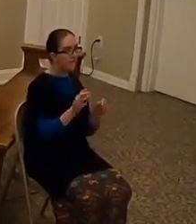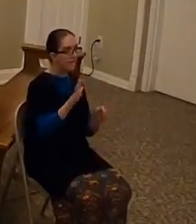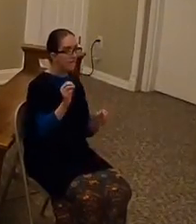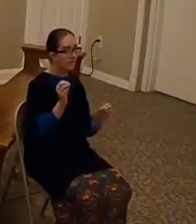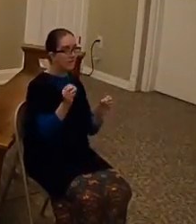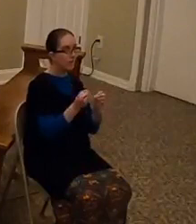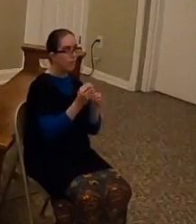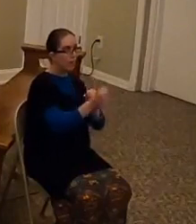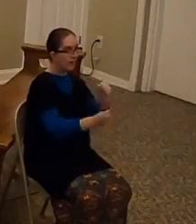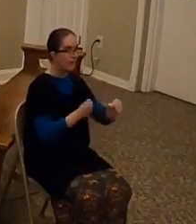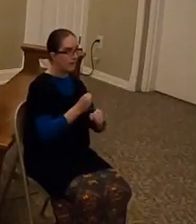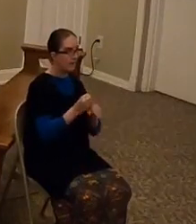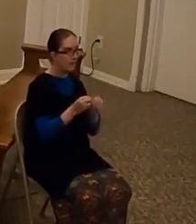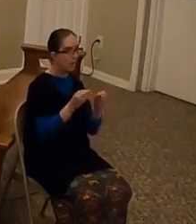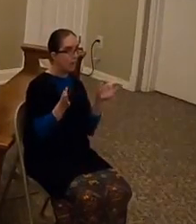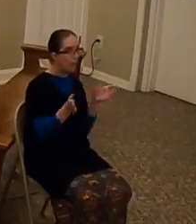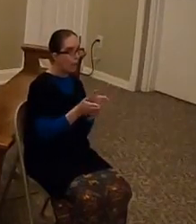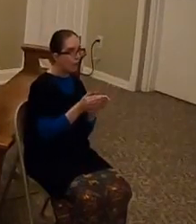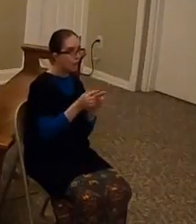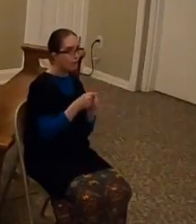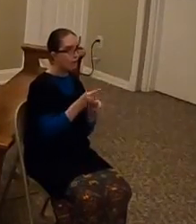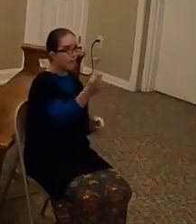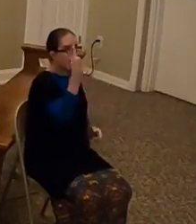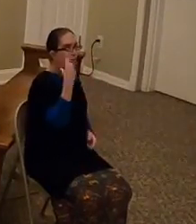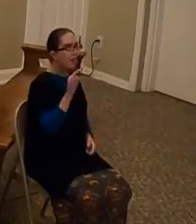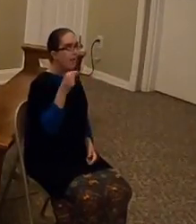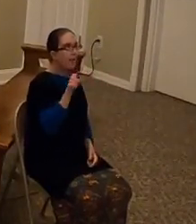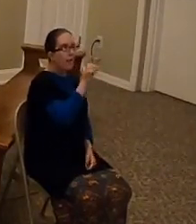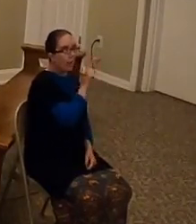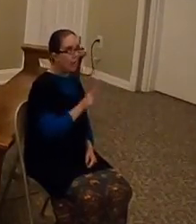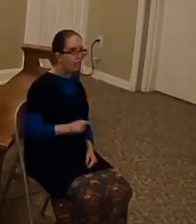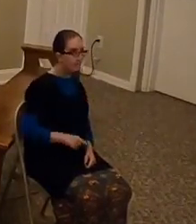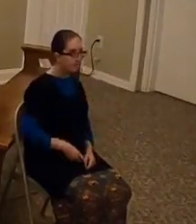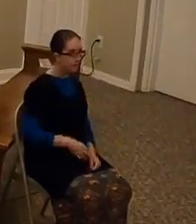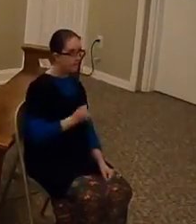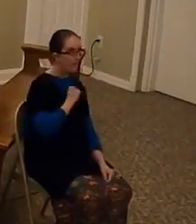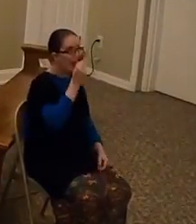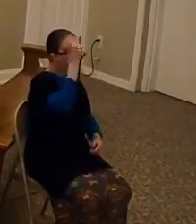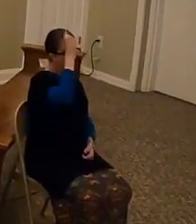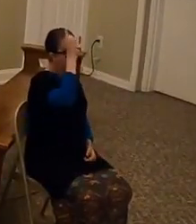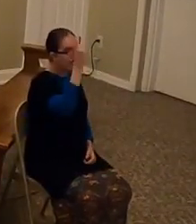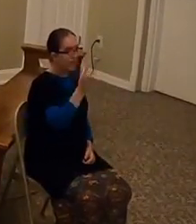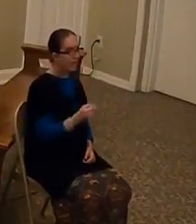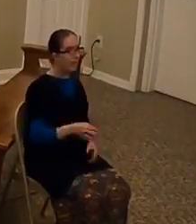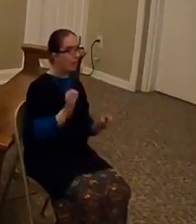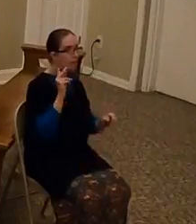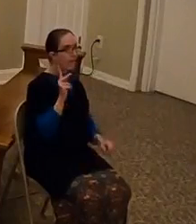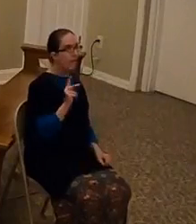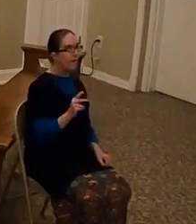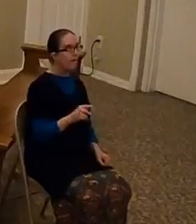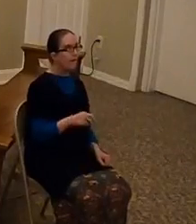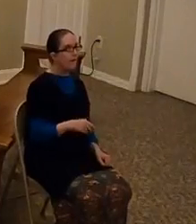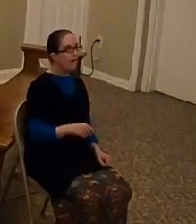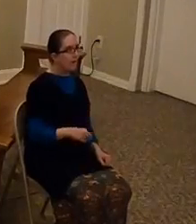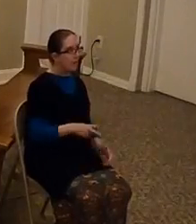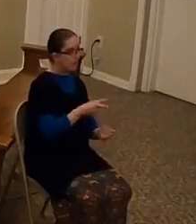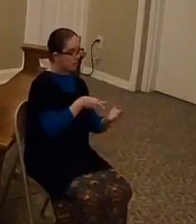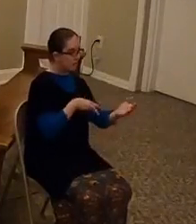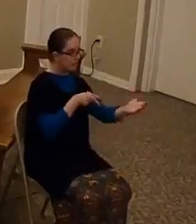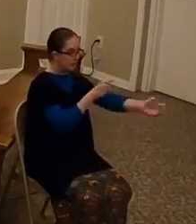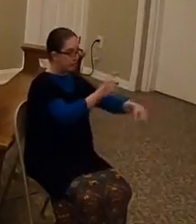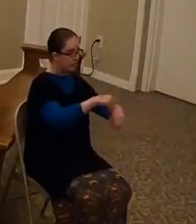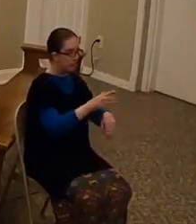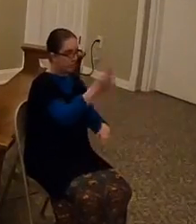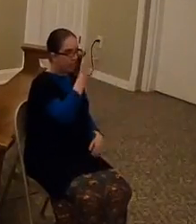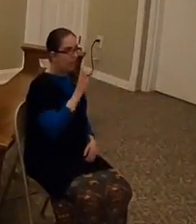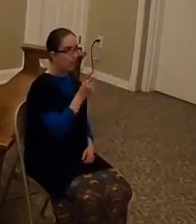of the Lord. Hallelujah. Woo! That's all I look at that. Amen. So I understand. All right? Let's look back at another time